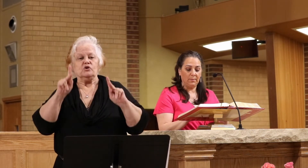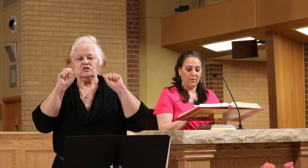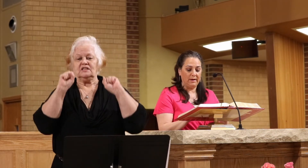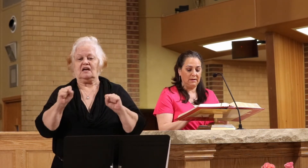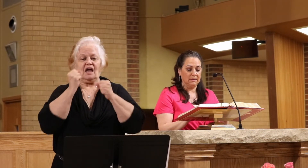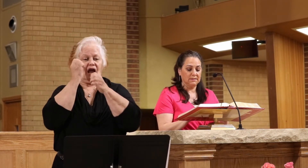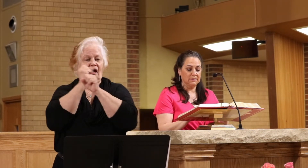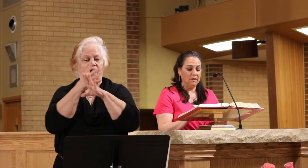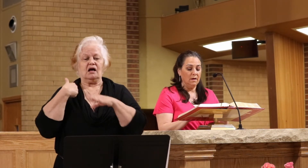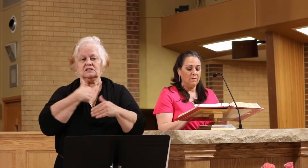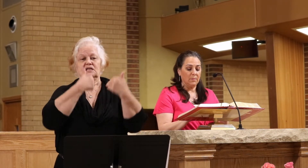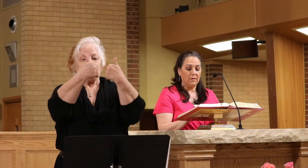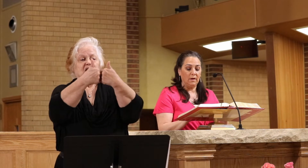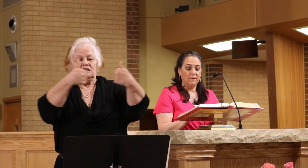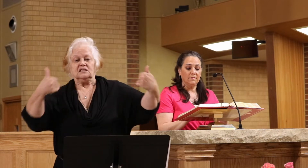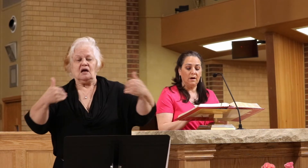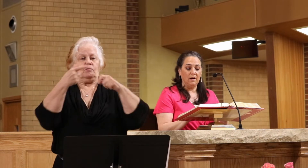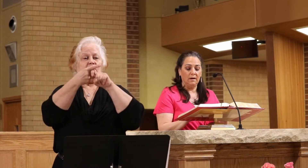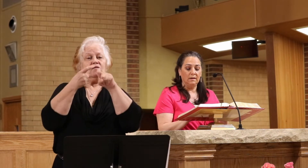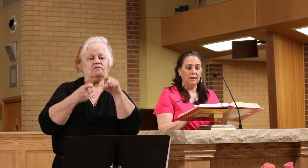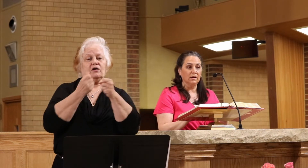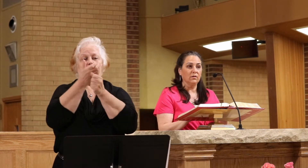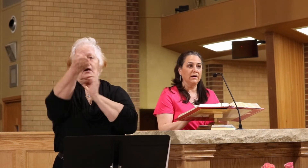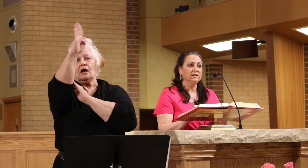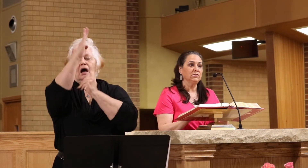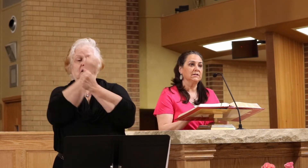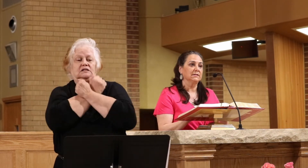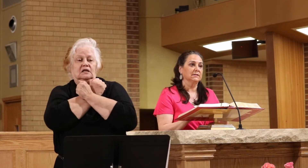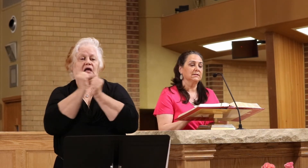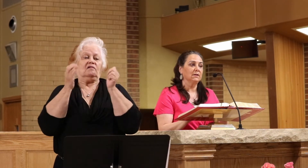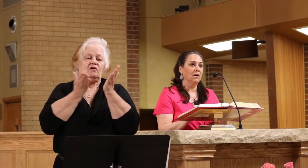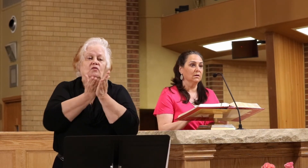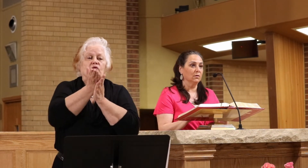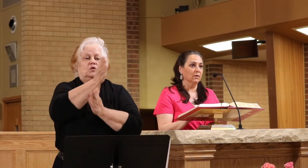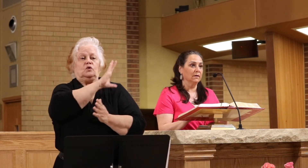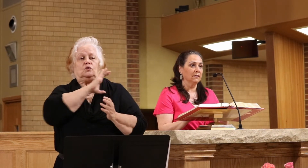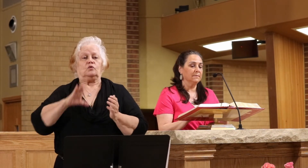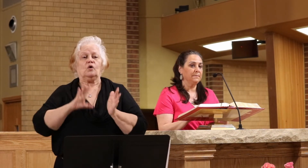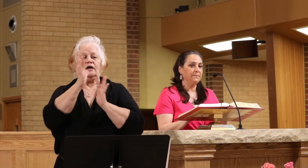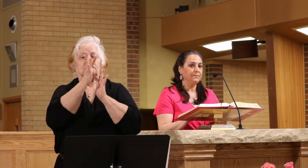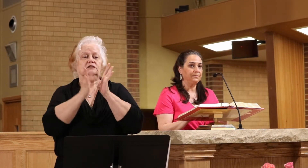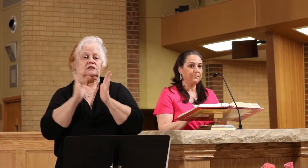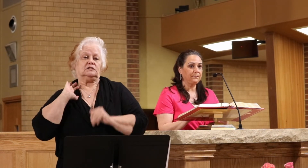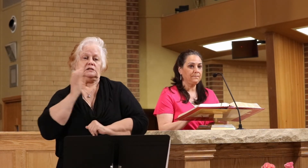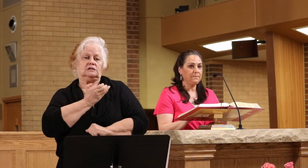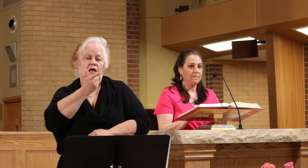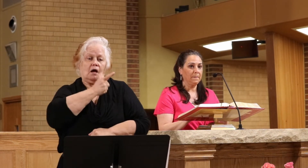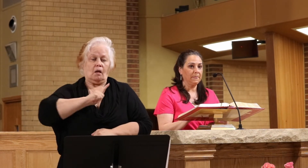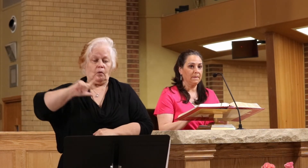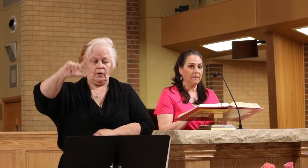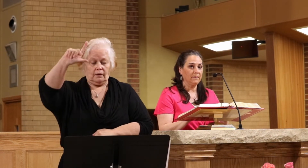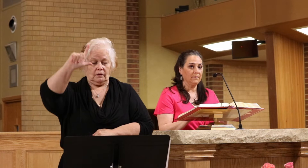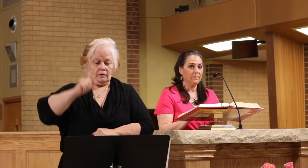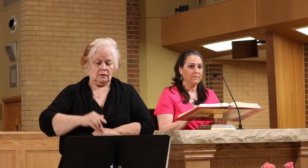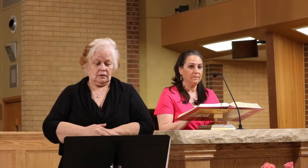able to separate us from the love of God in Christ Jesus our Lord.